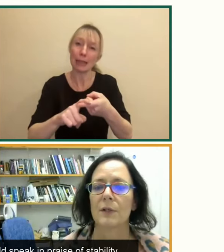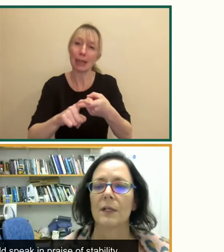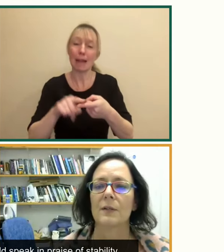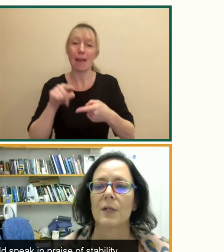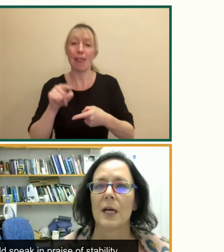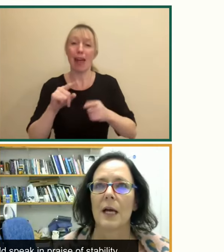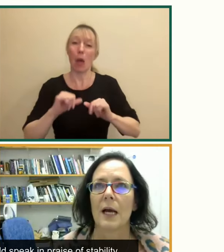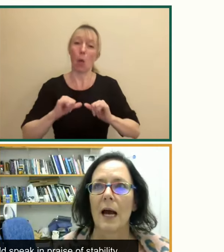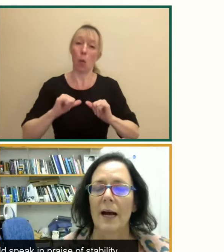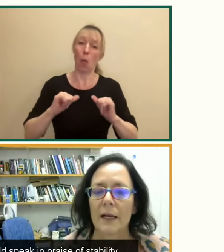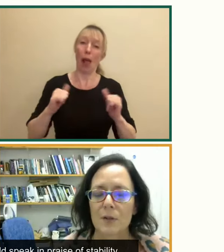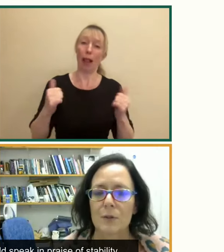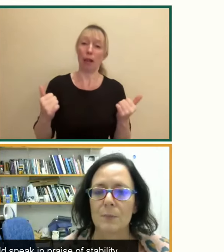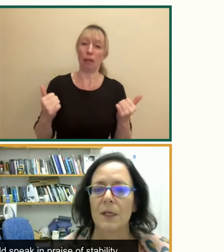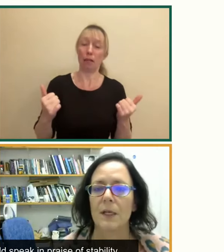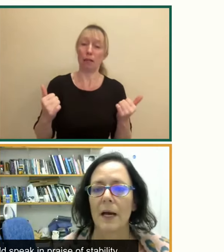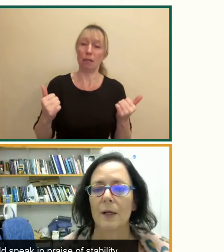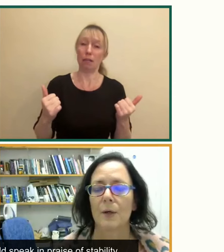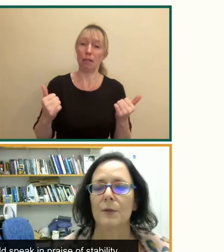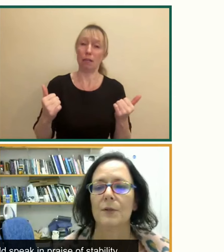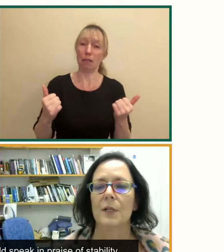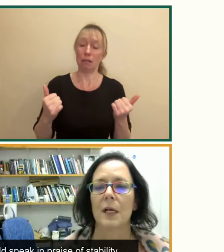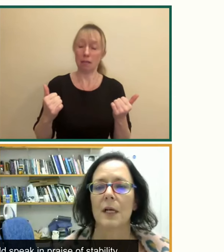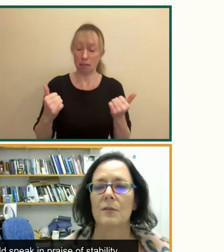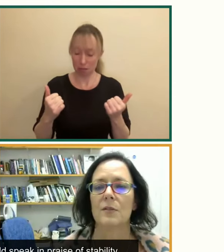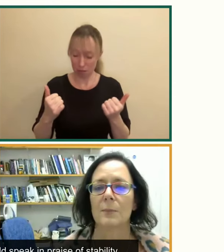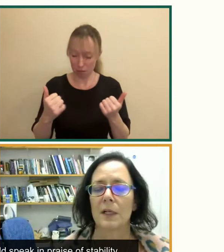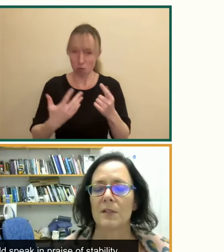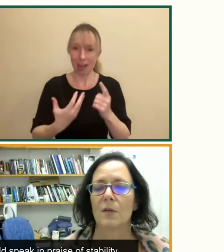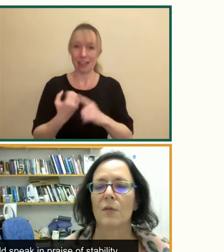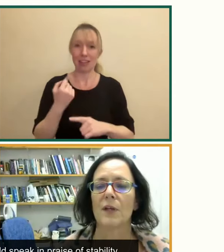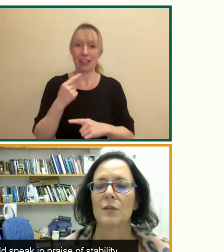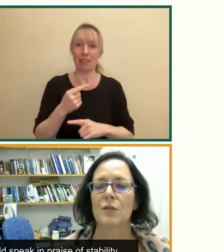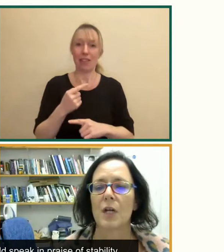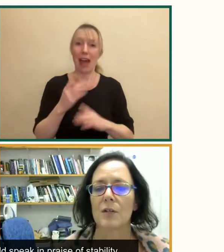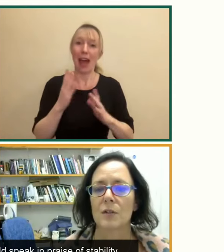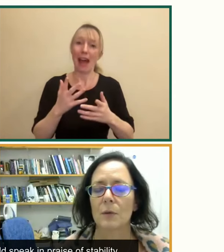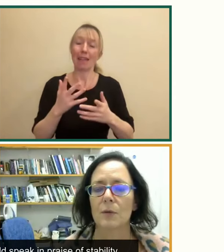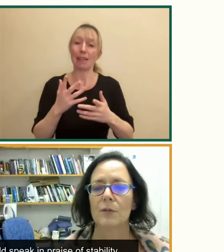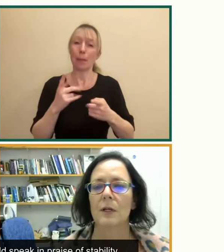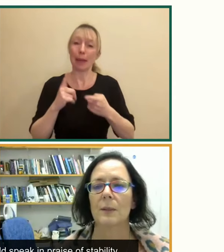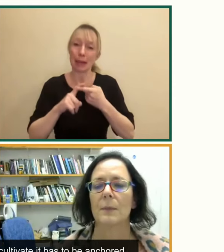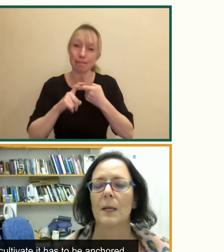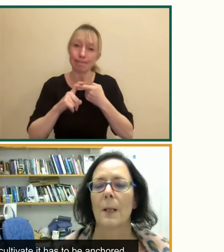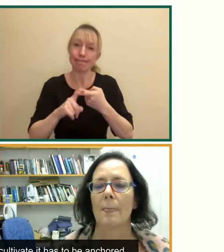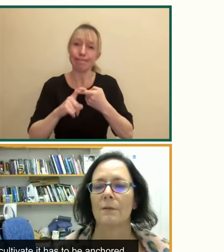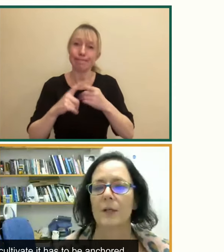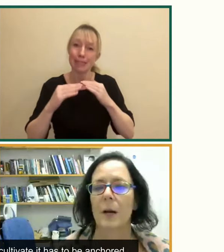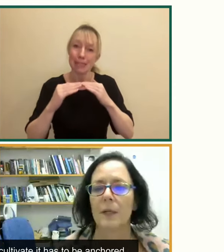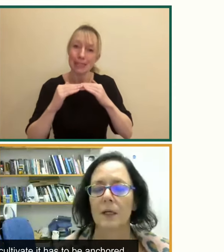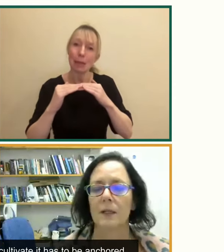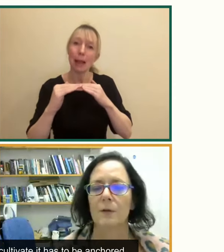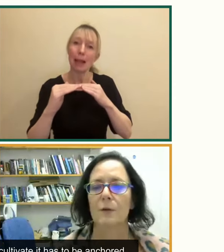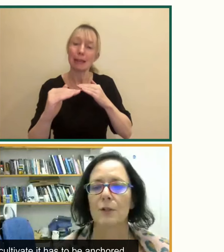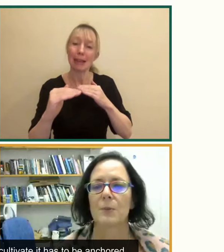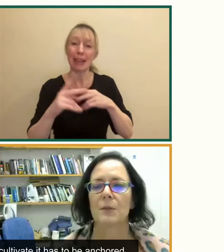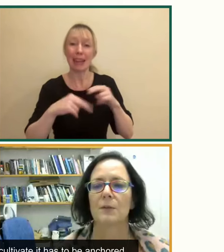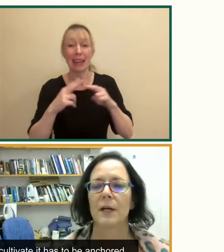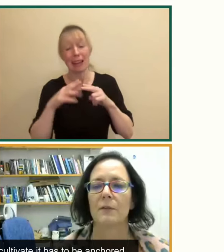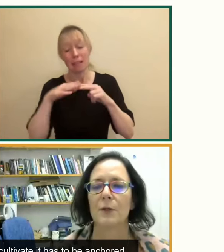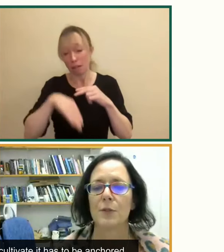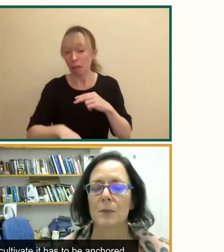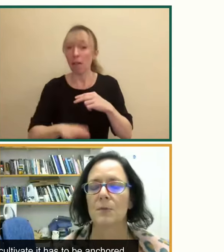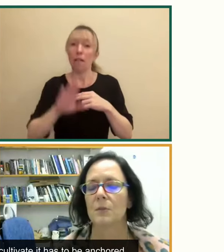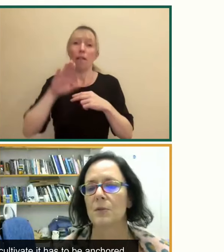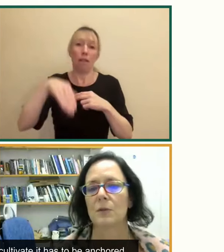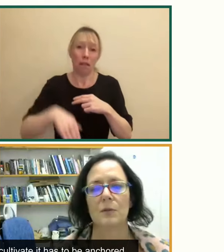order to cultivate it, has to be anchored in stability. If things are changing all the time, if you're coming in and out of